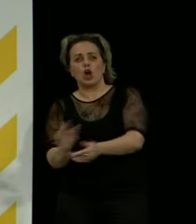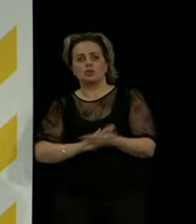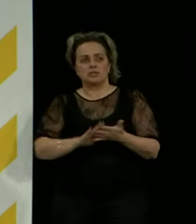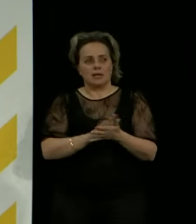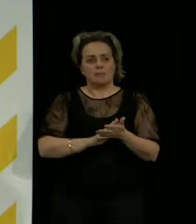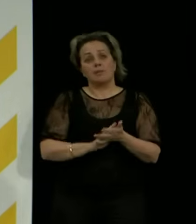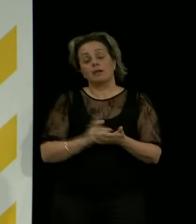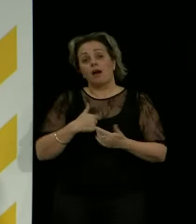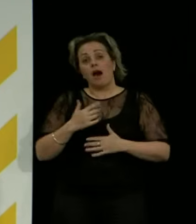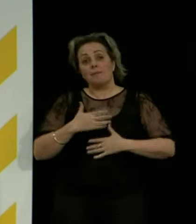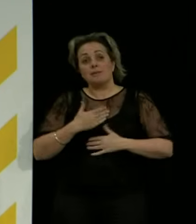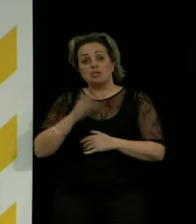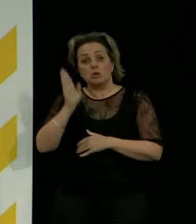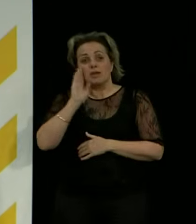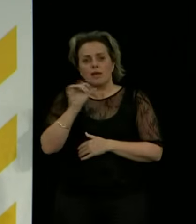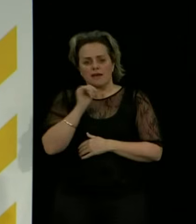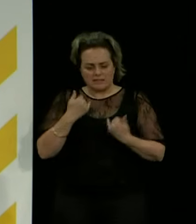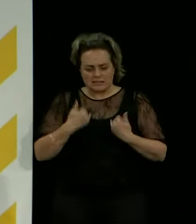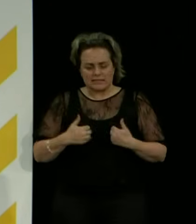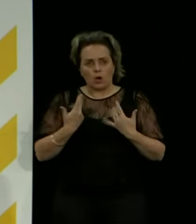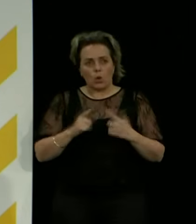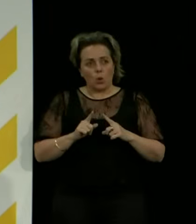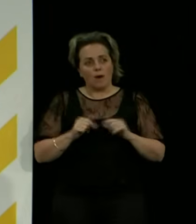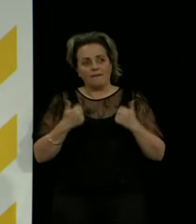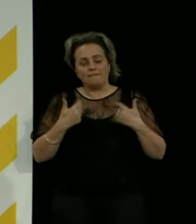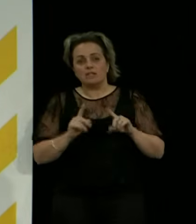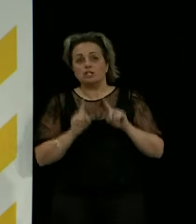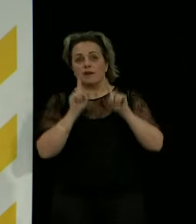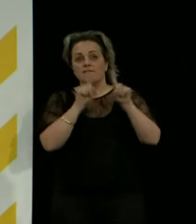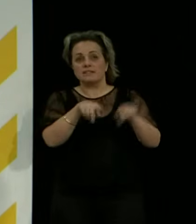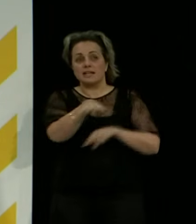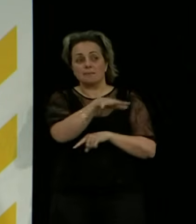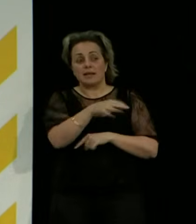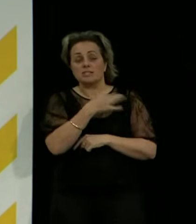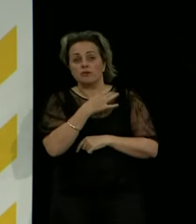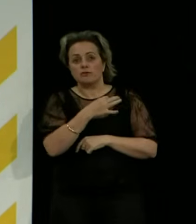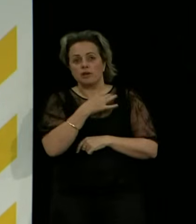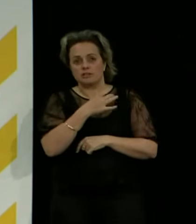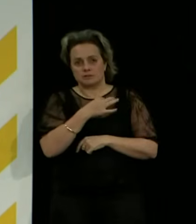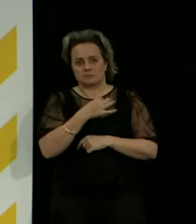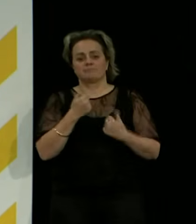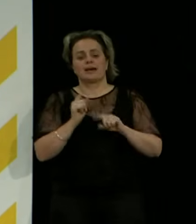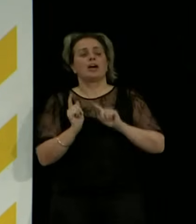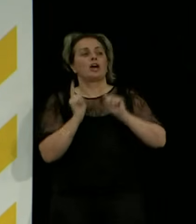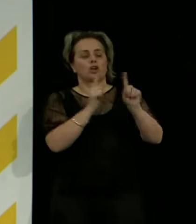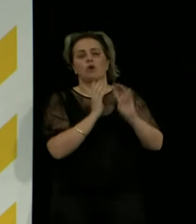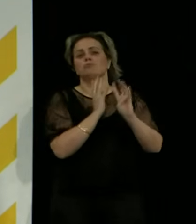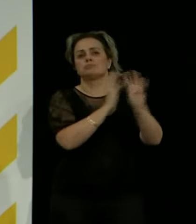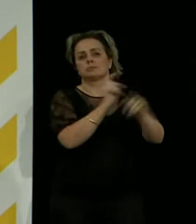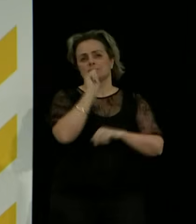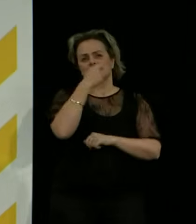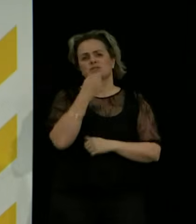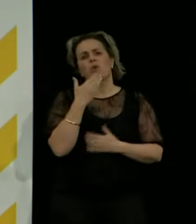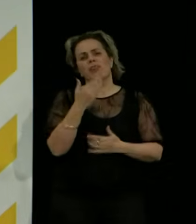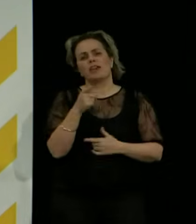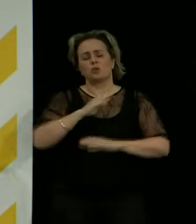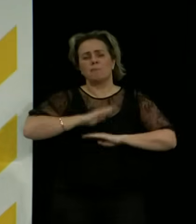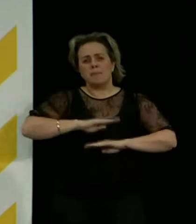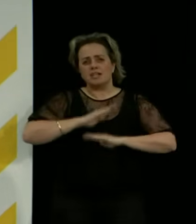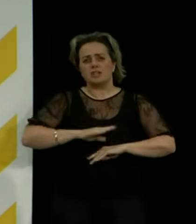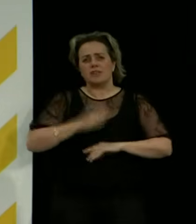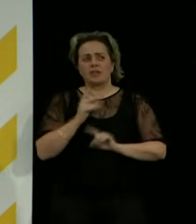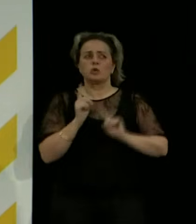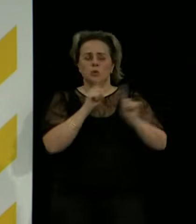that people who are symptomatic or who've been at a location of interest are going to be tested, and they're the ones we want to be tested. So just thanks to everyone who's going and for their patience, and